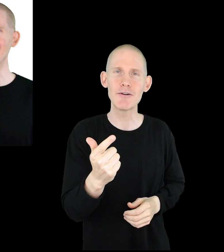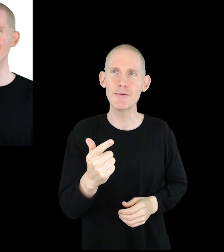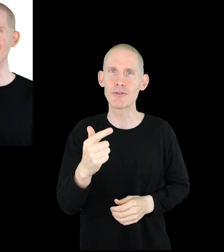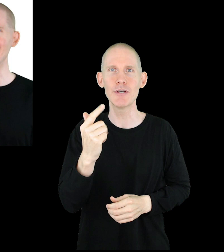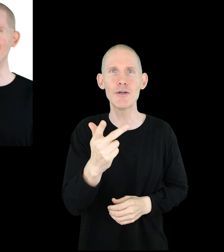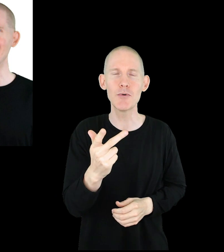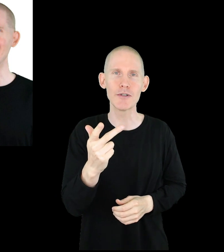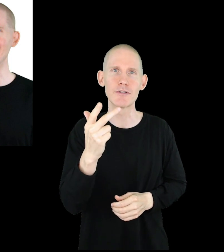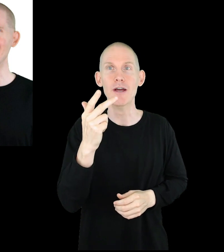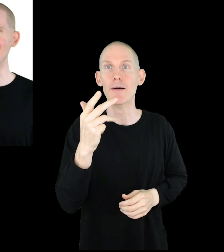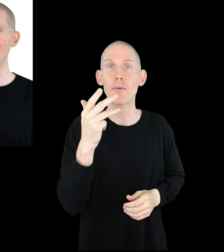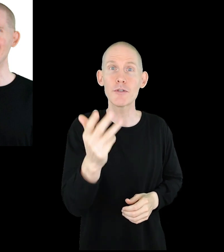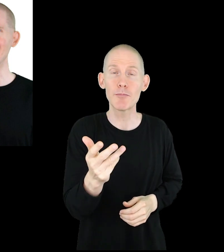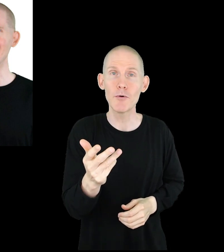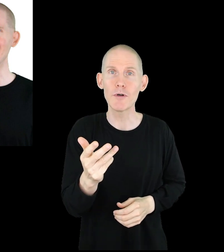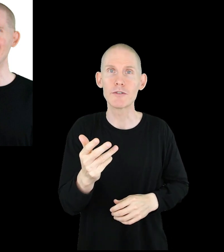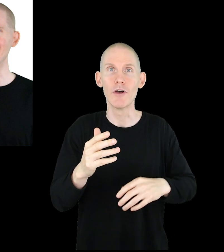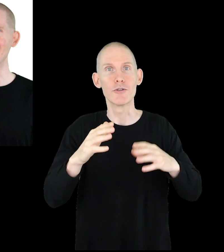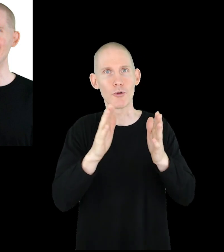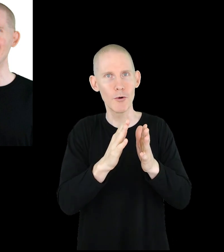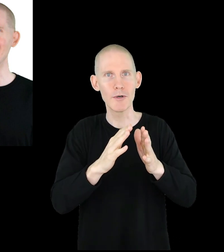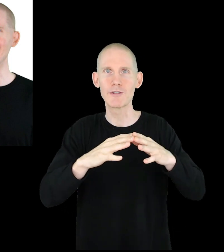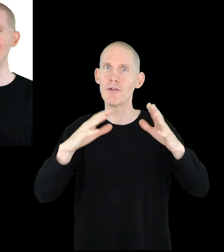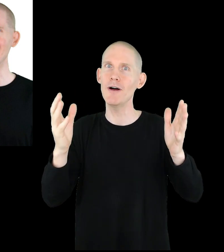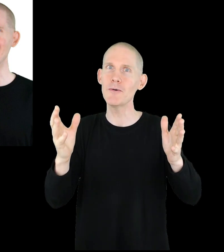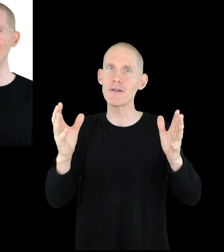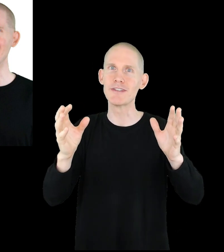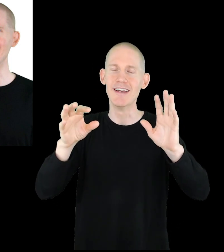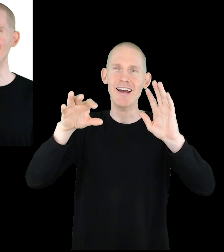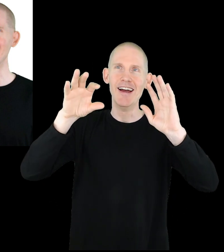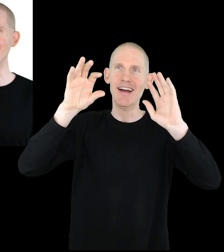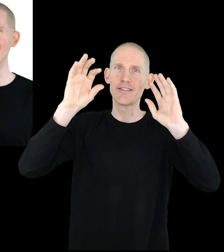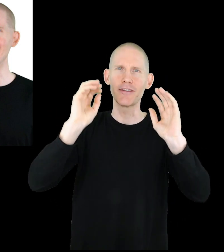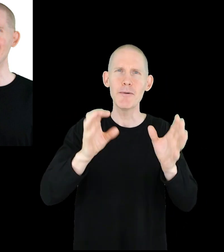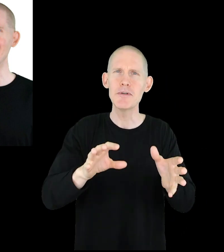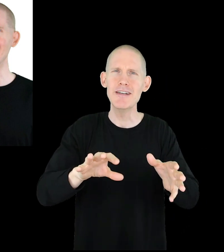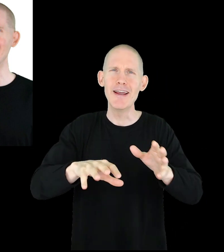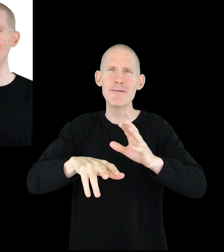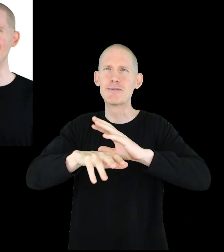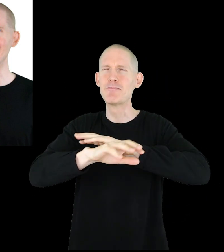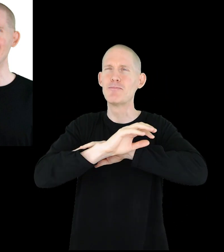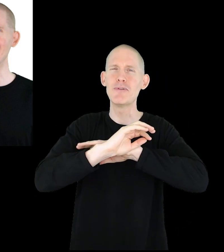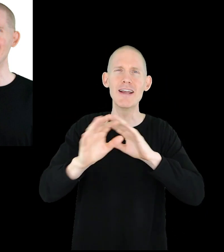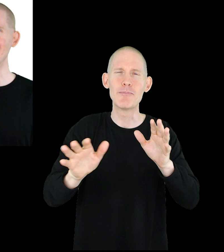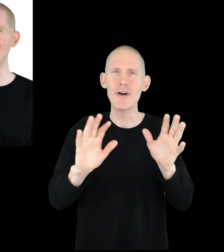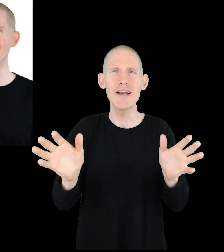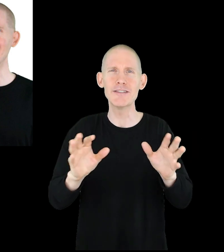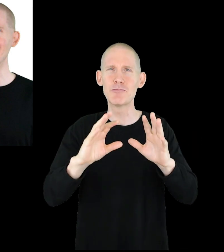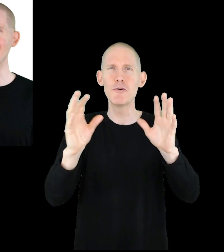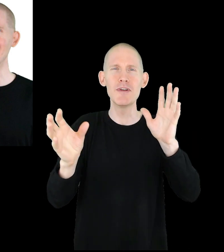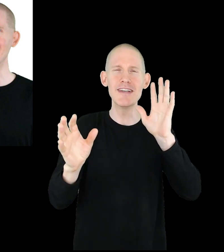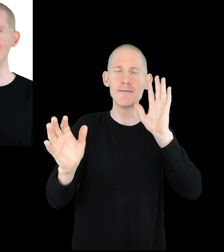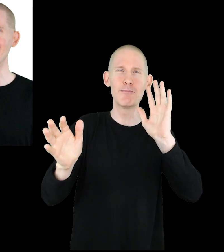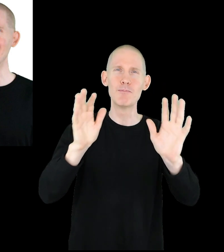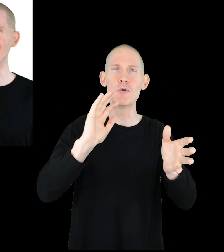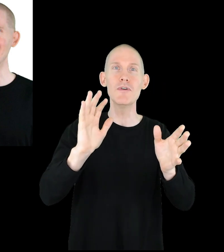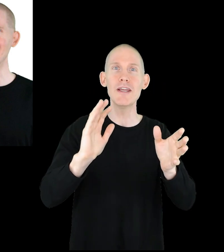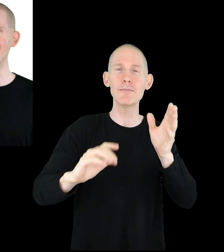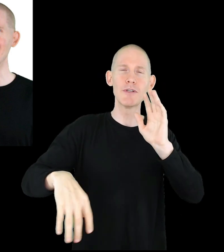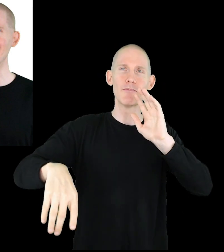acronyms, single words, multiple words, short words, long words, celebrity names, brands, movie names,